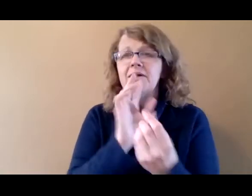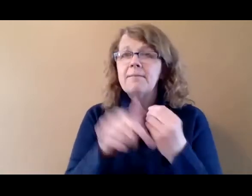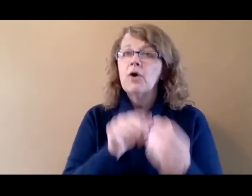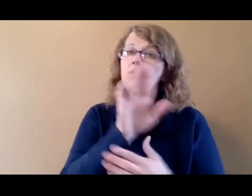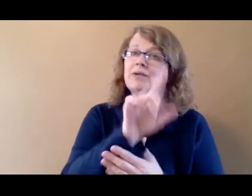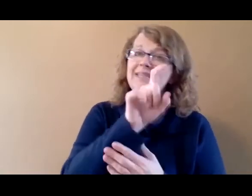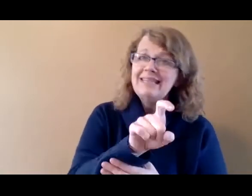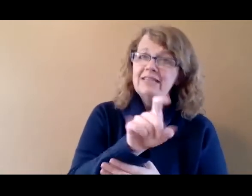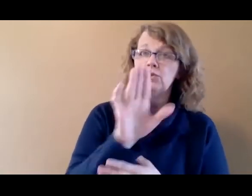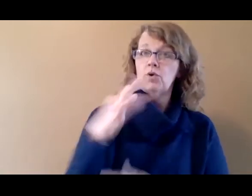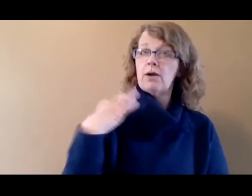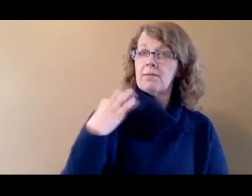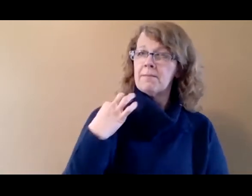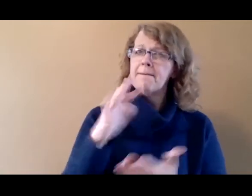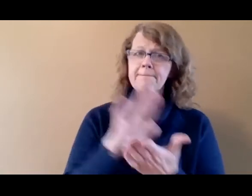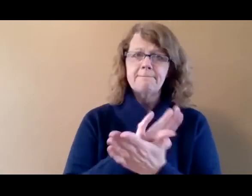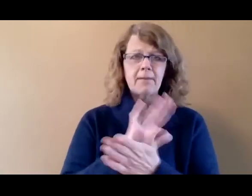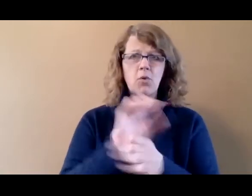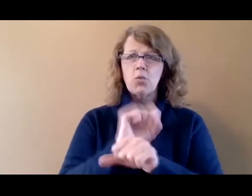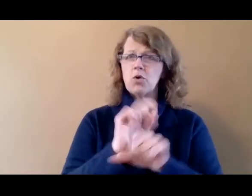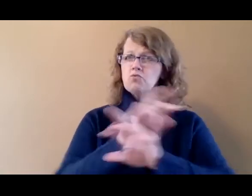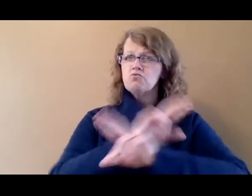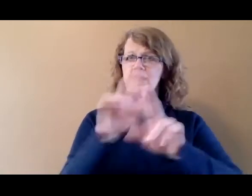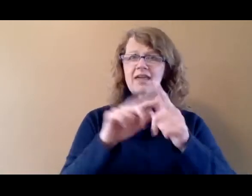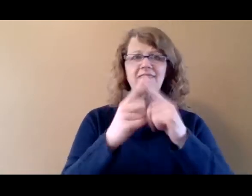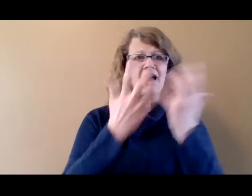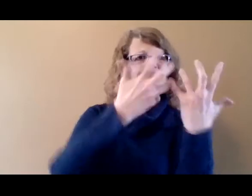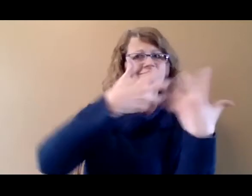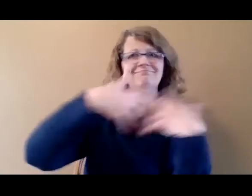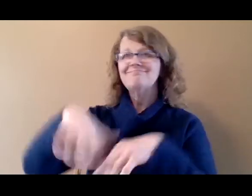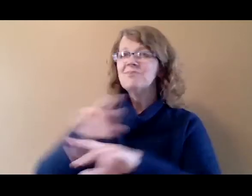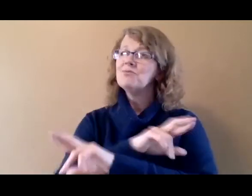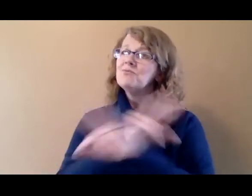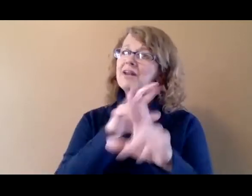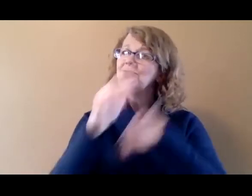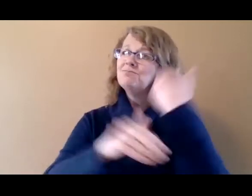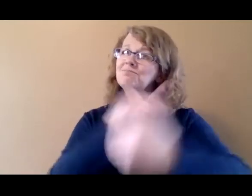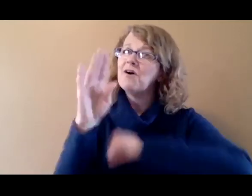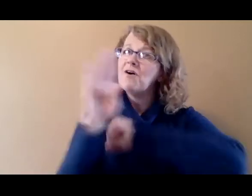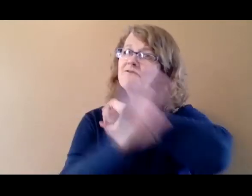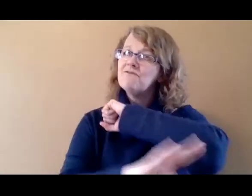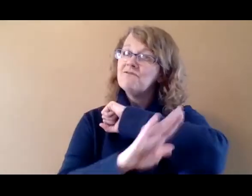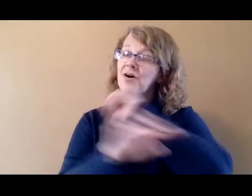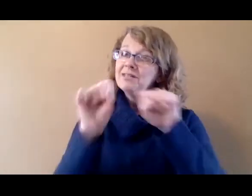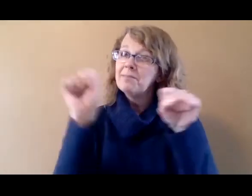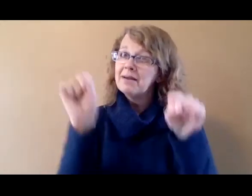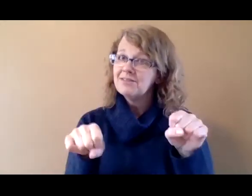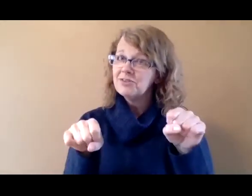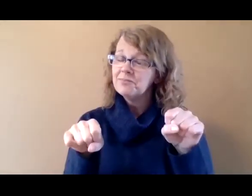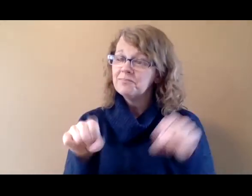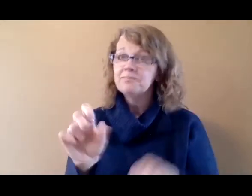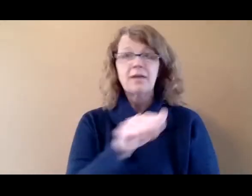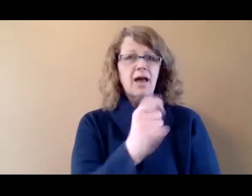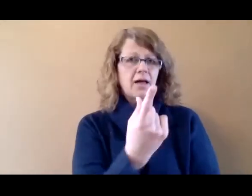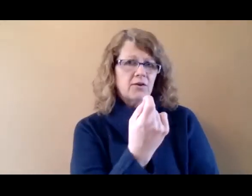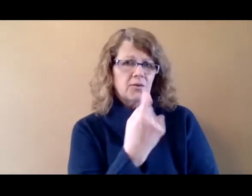get the paperwork set up so that you are ready to roll in the fall semester. Another question we commonly get asked is, if you